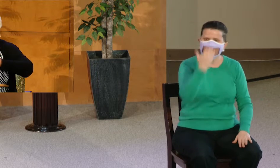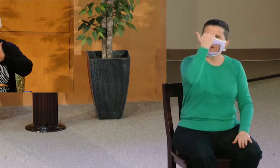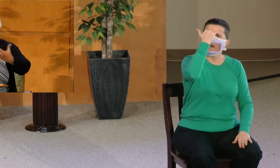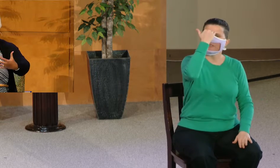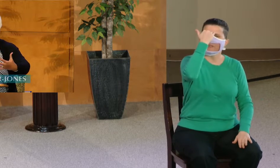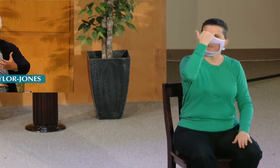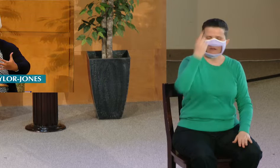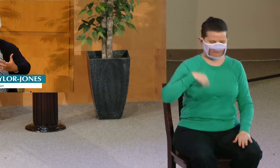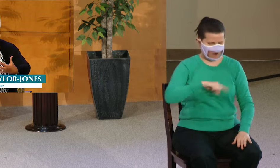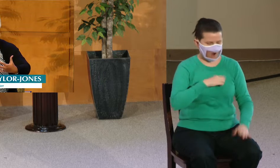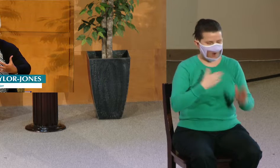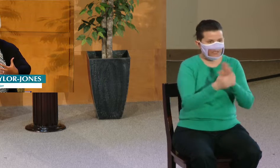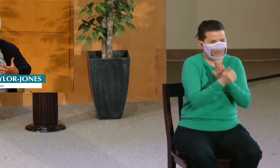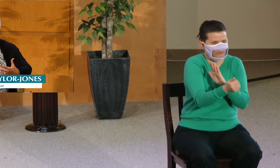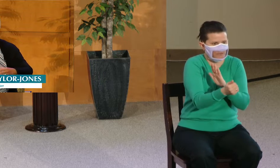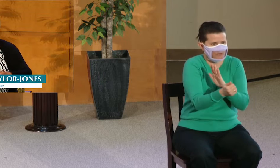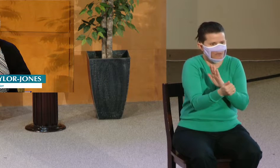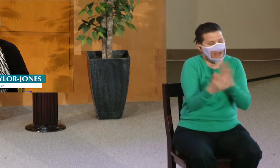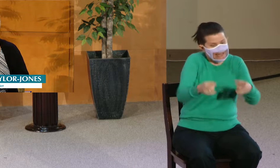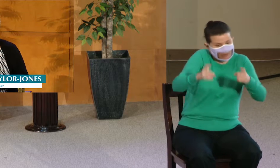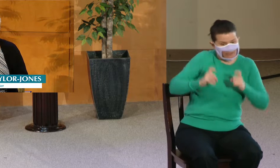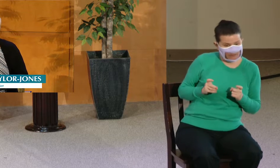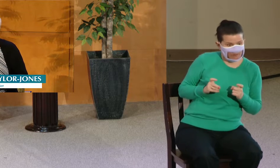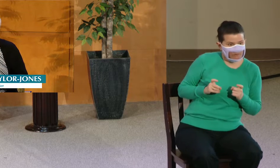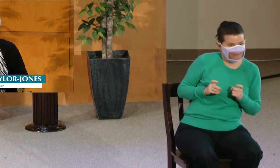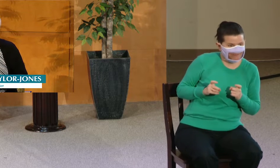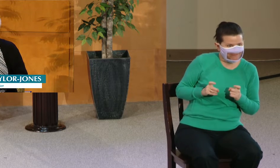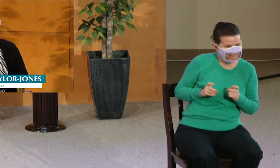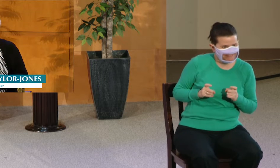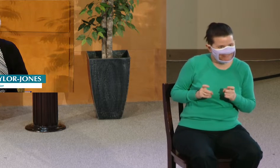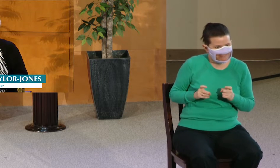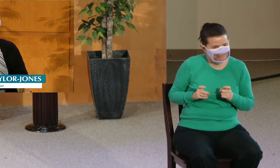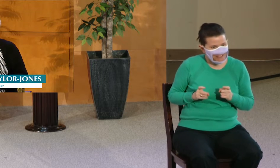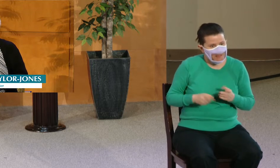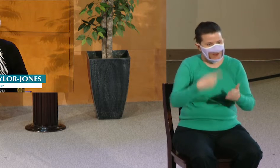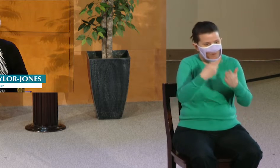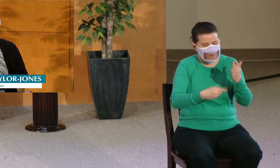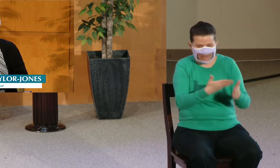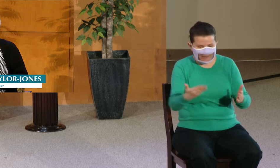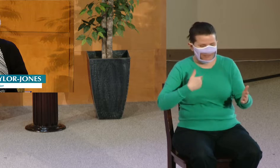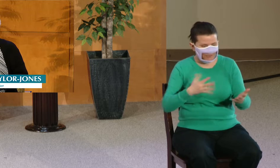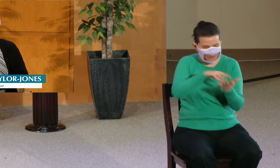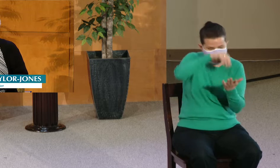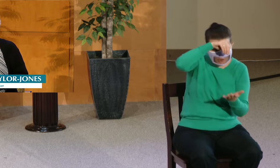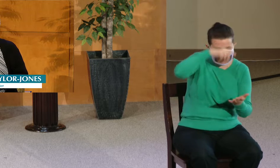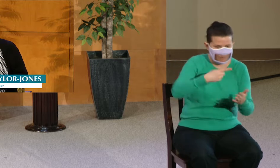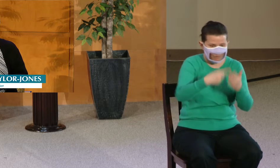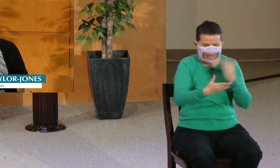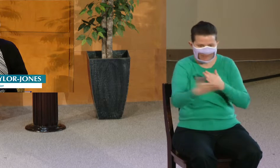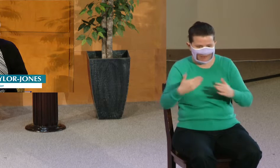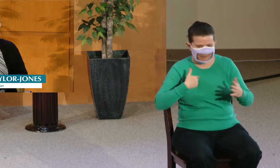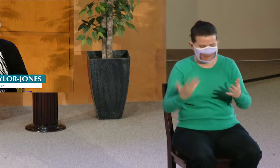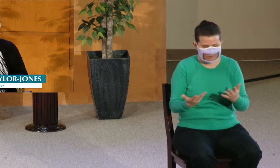Because there are gifts on the other side, my friend. So here's the thing I want you to walk away with. You